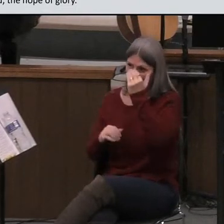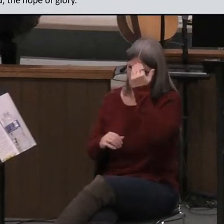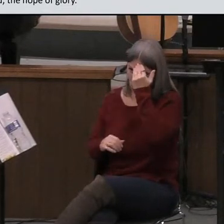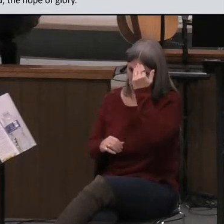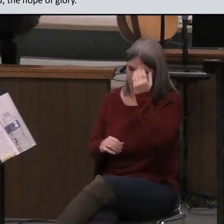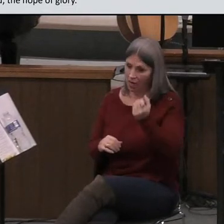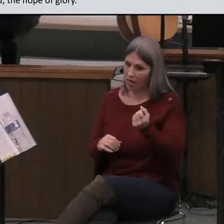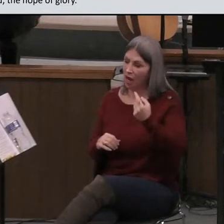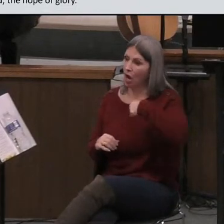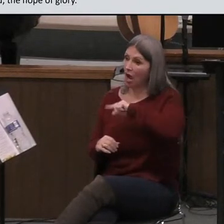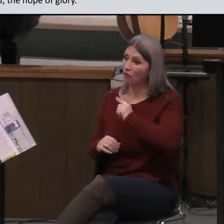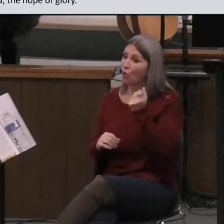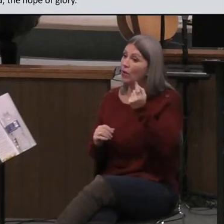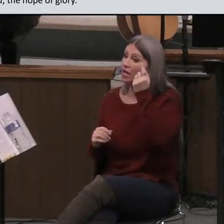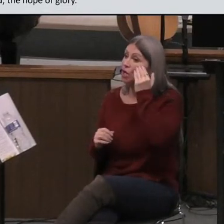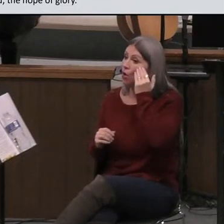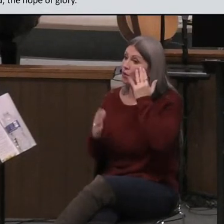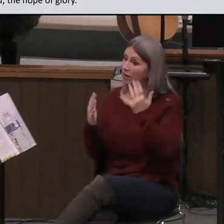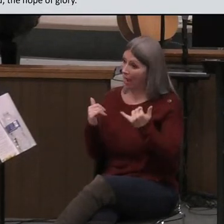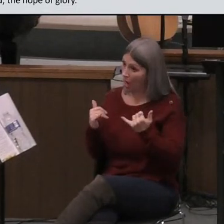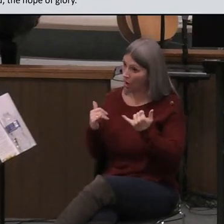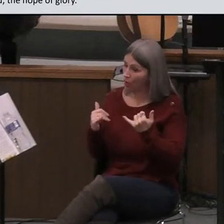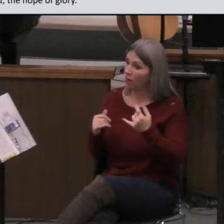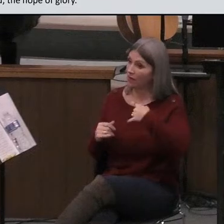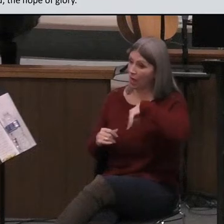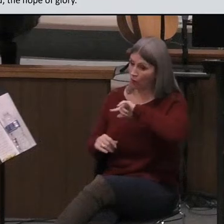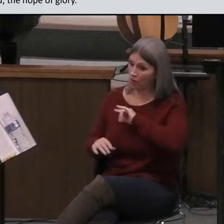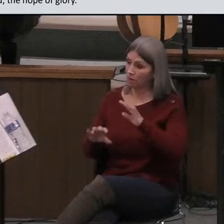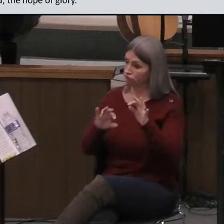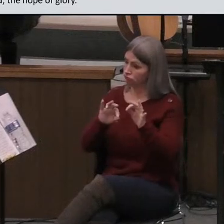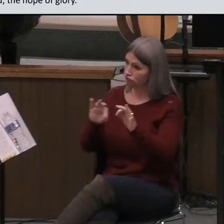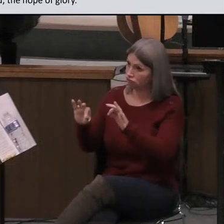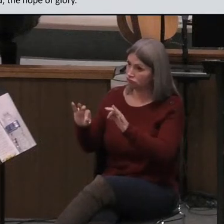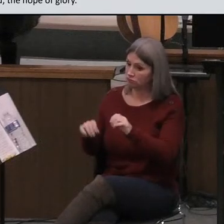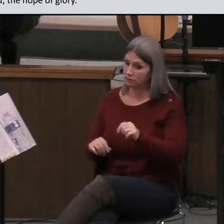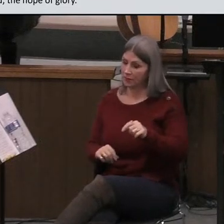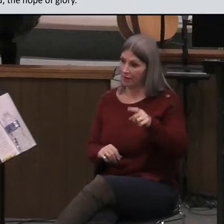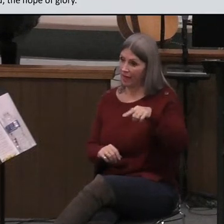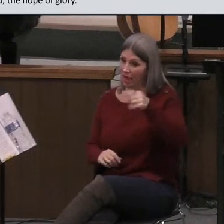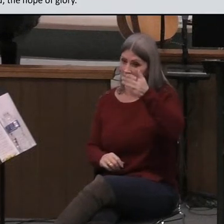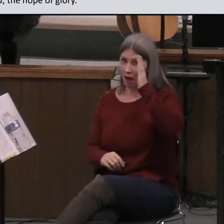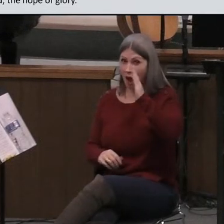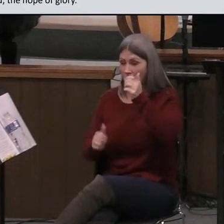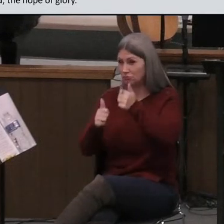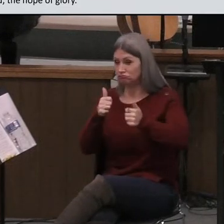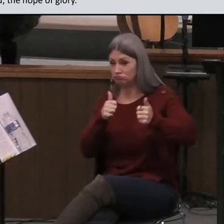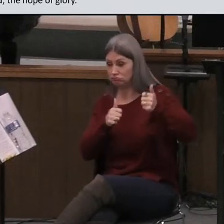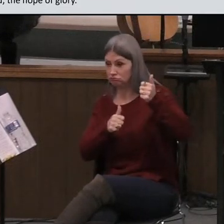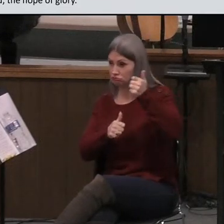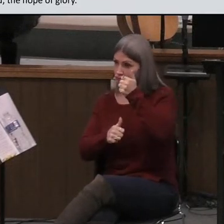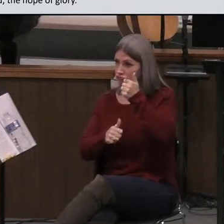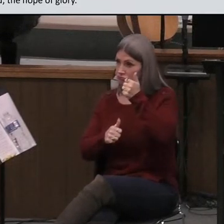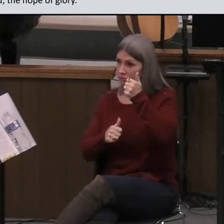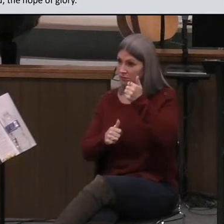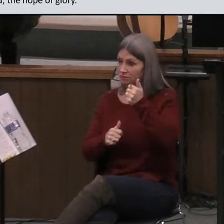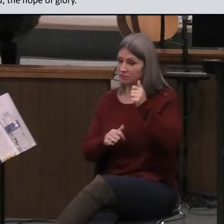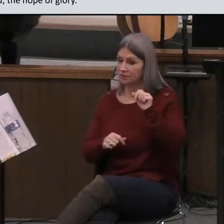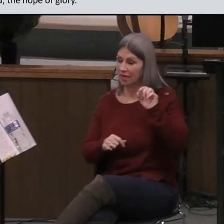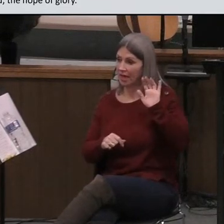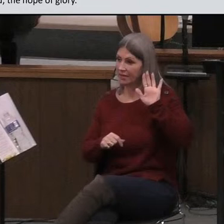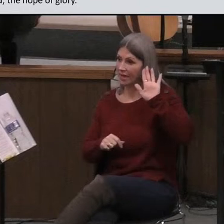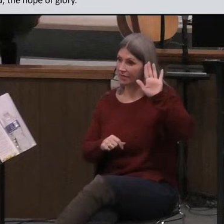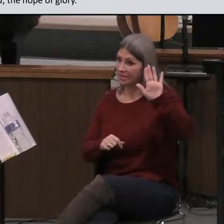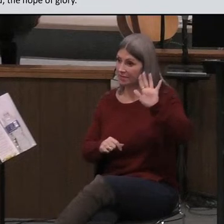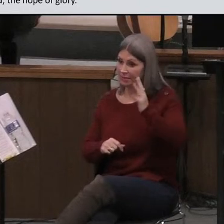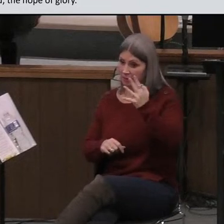them God chose to make known how great among the Gentiles are the riches of the glory of this